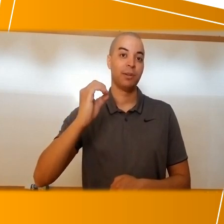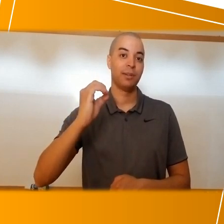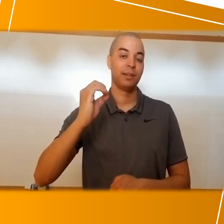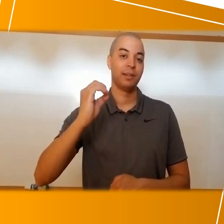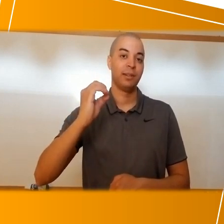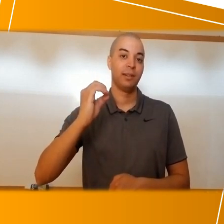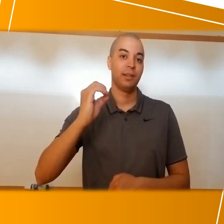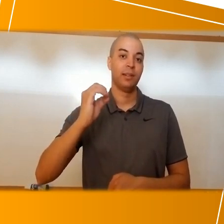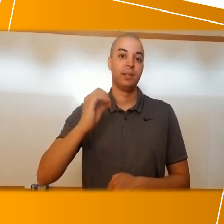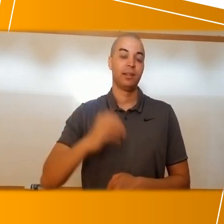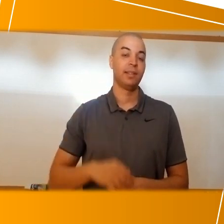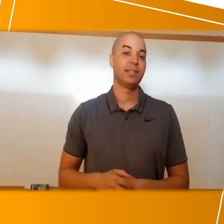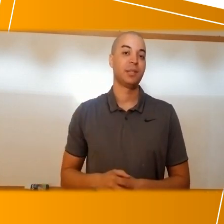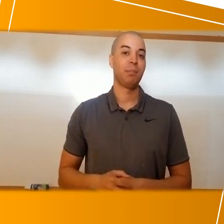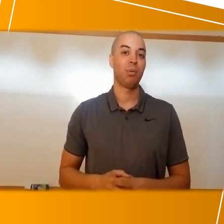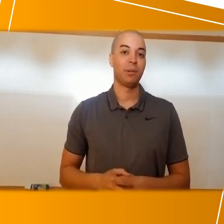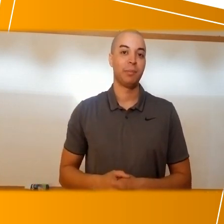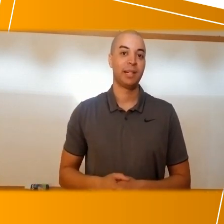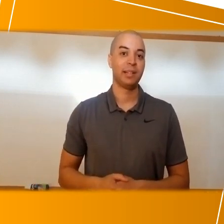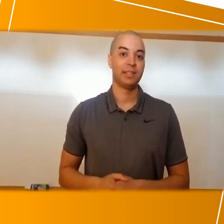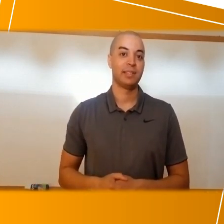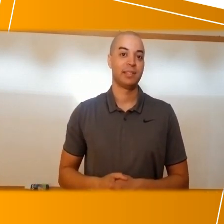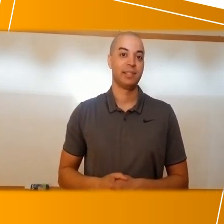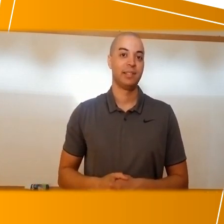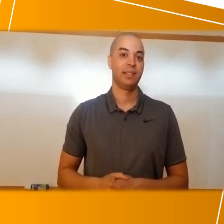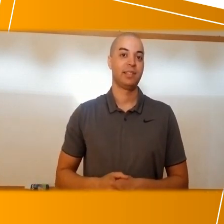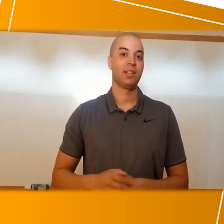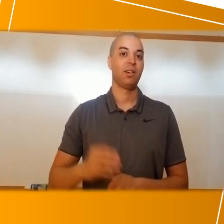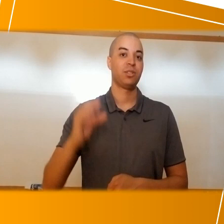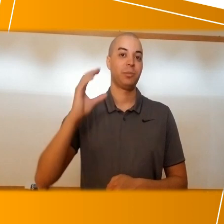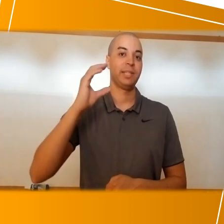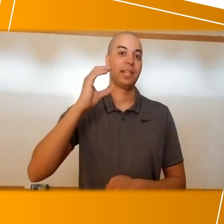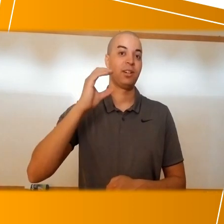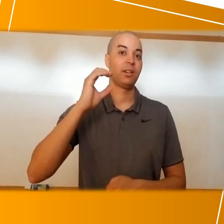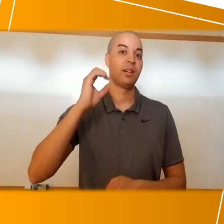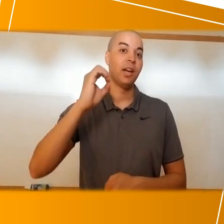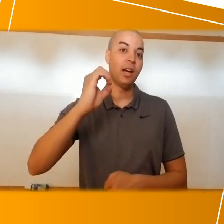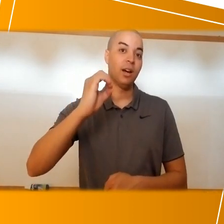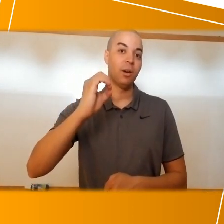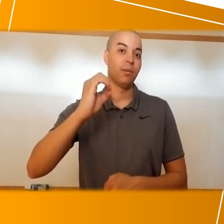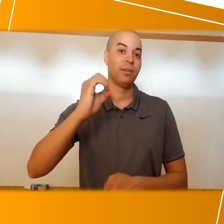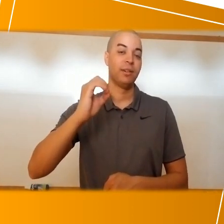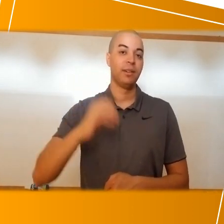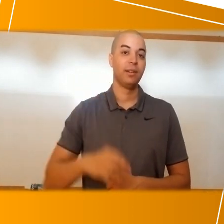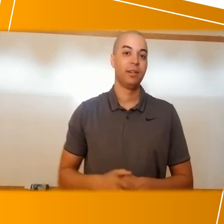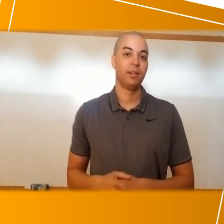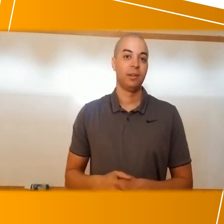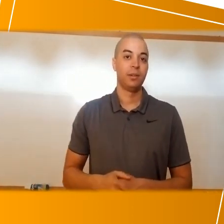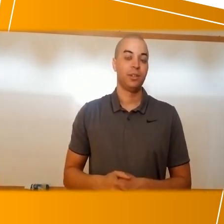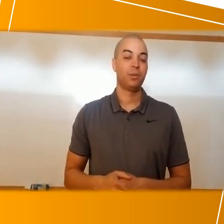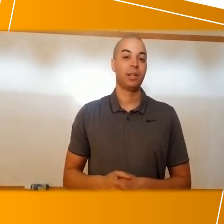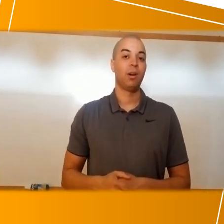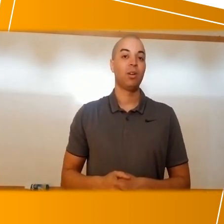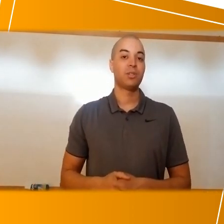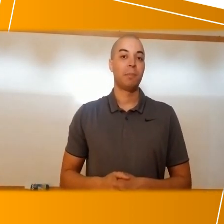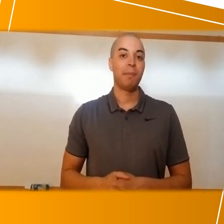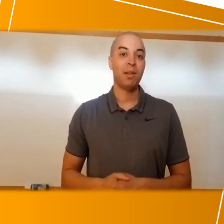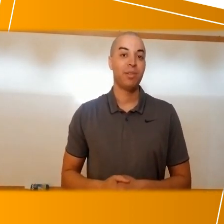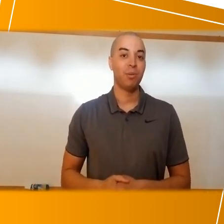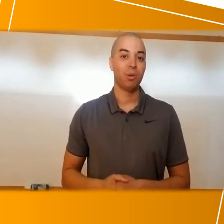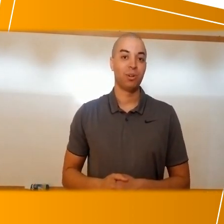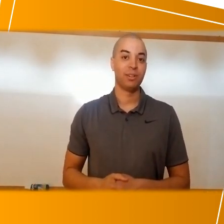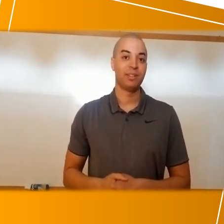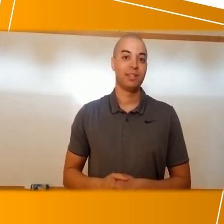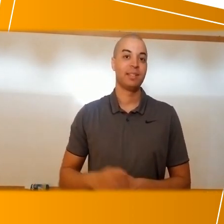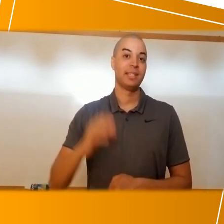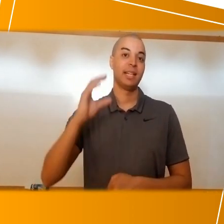0. Now this is important because this can also be letter O. You can also mouth